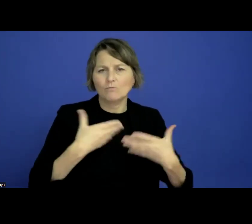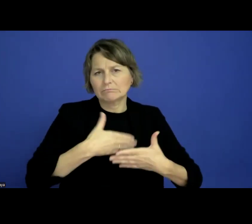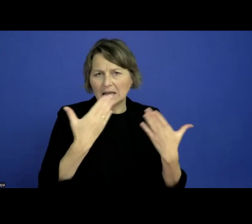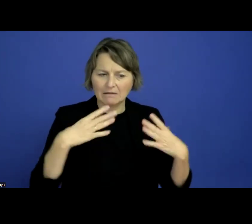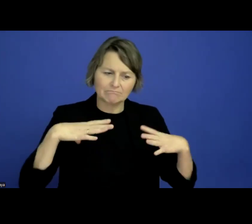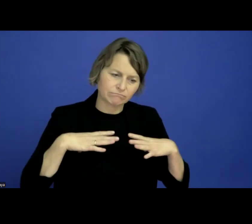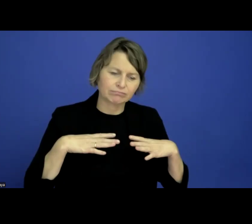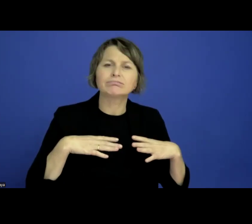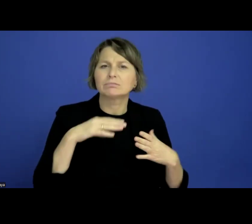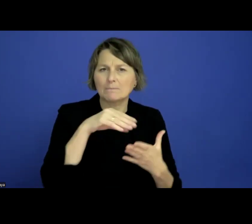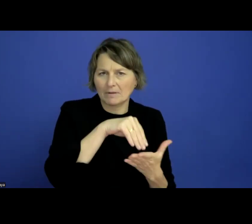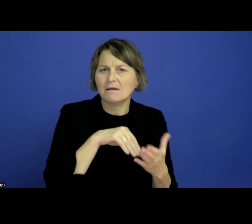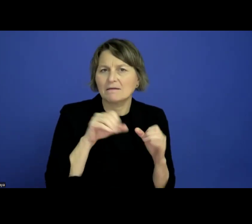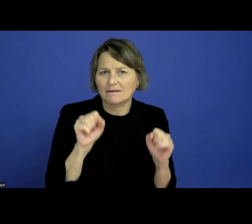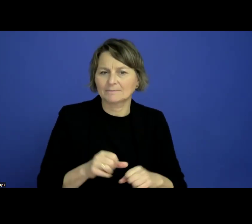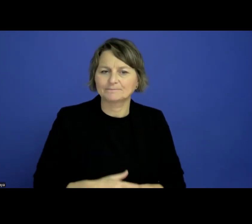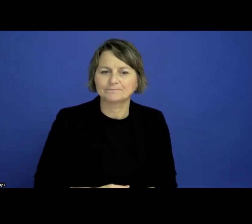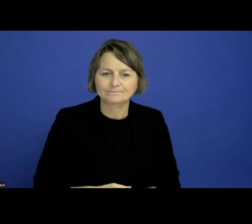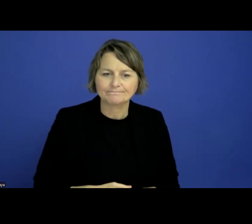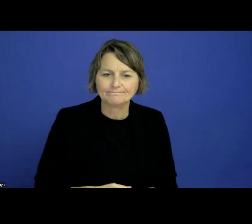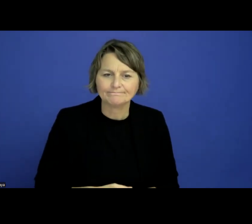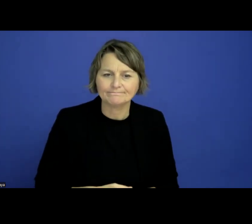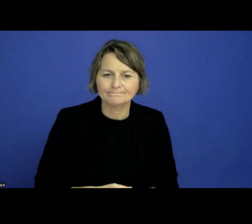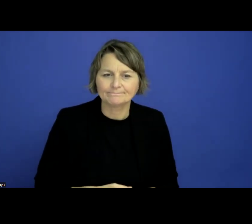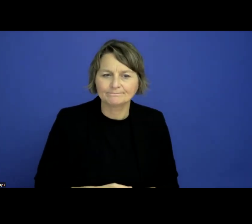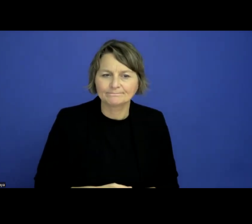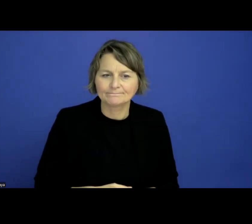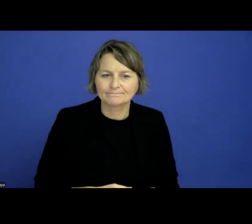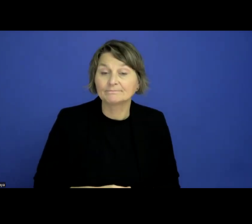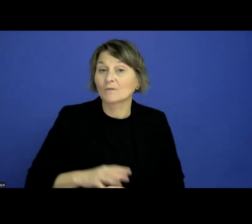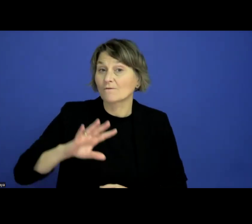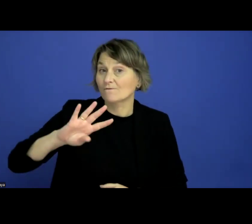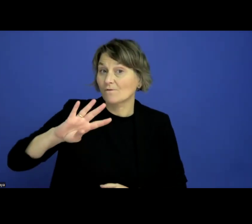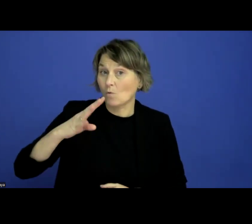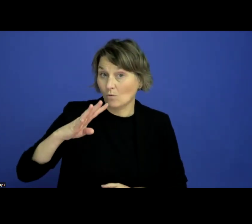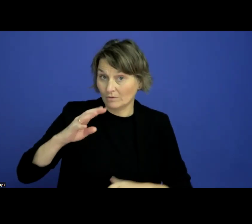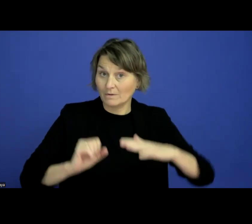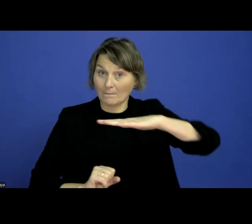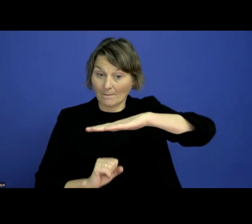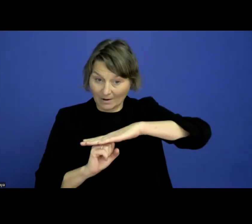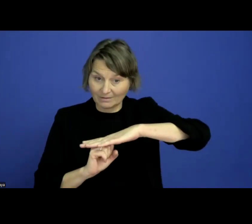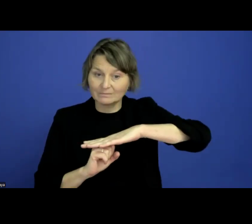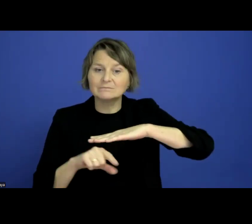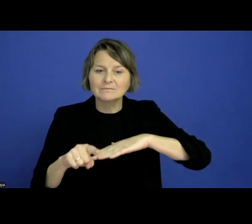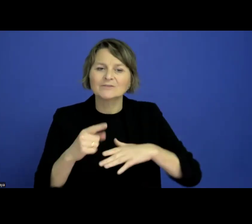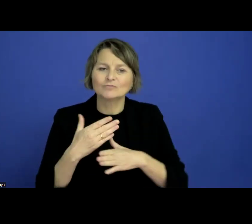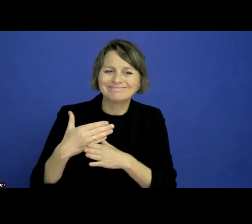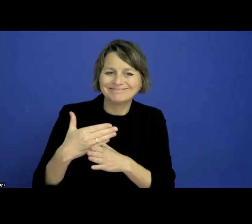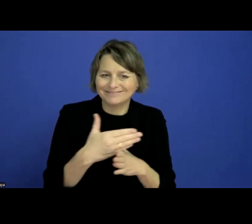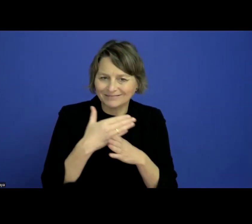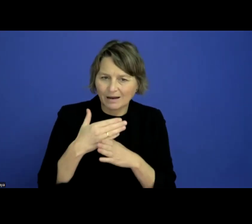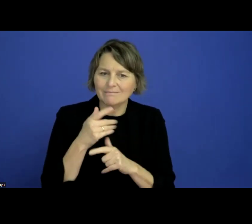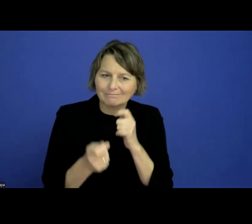fourth pillar of Share and Care is the workplace. And the spirit of this pillar is really to develop an